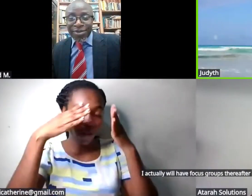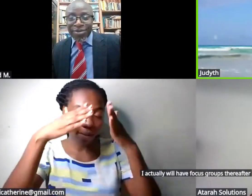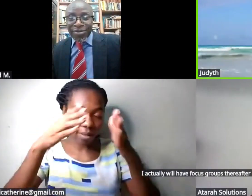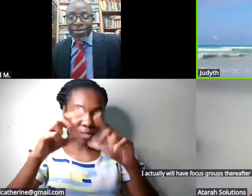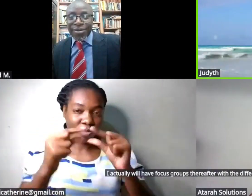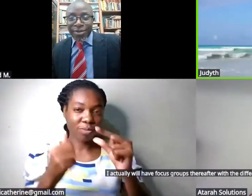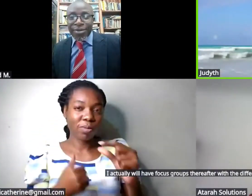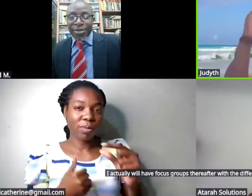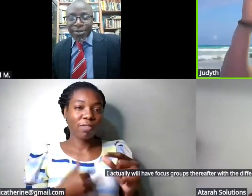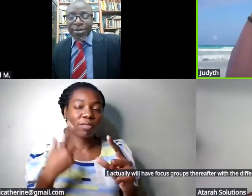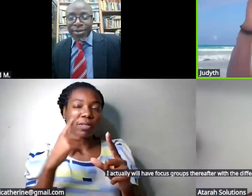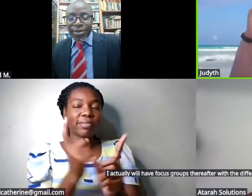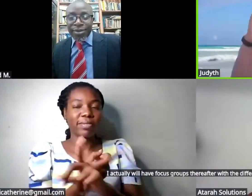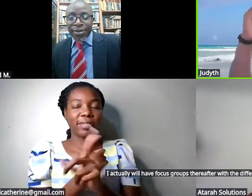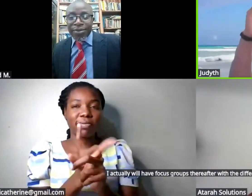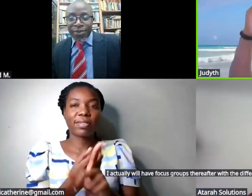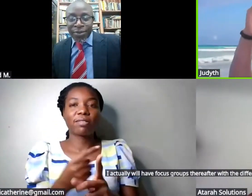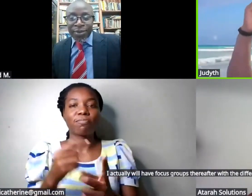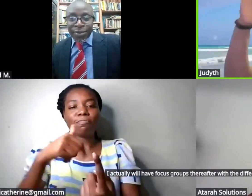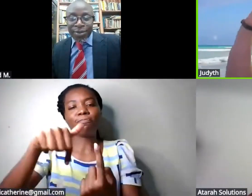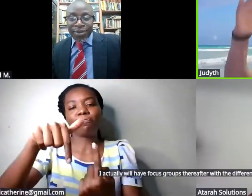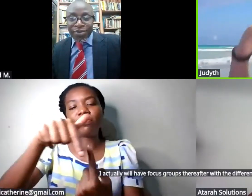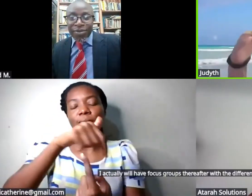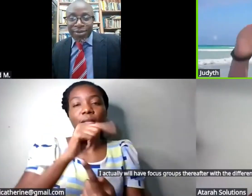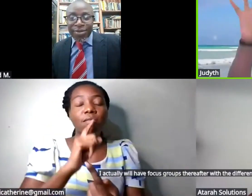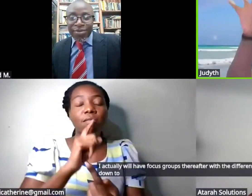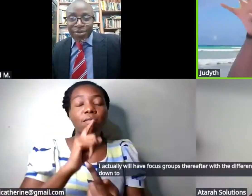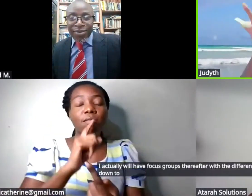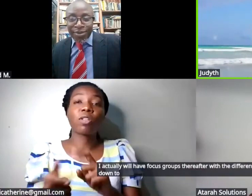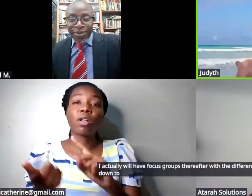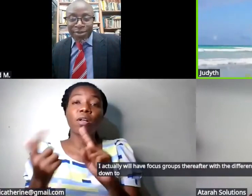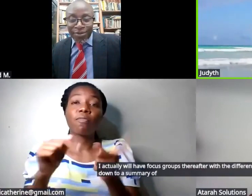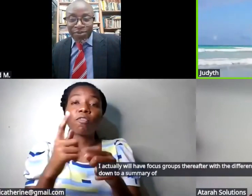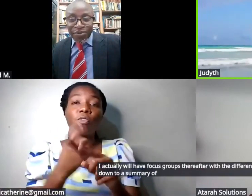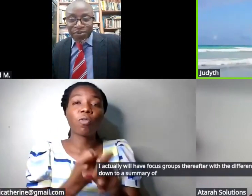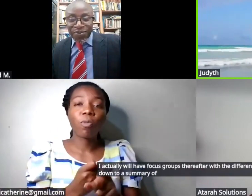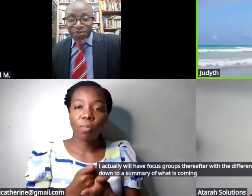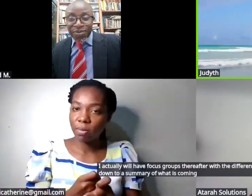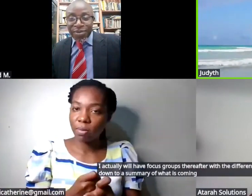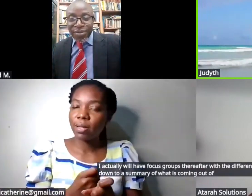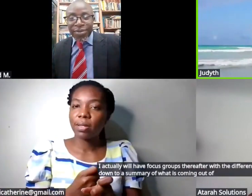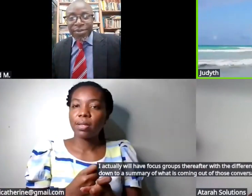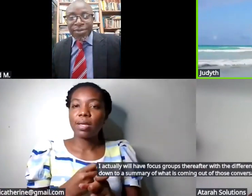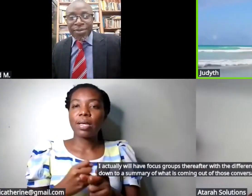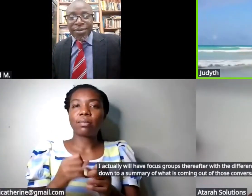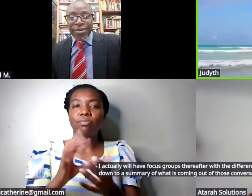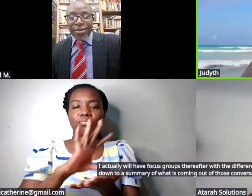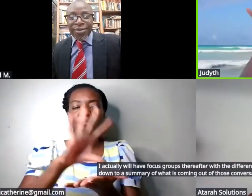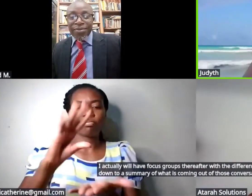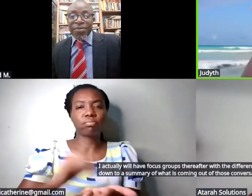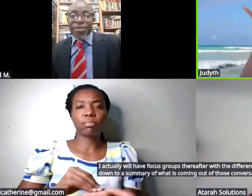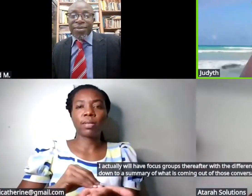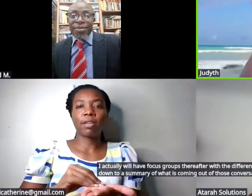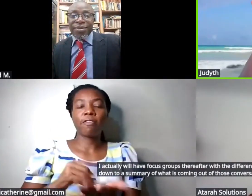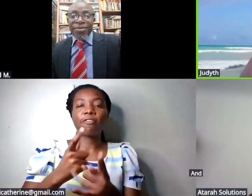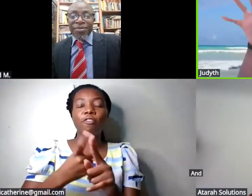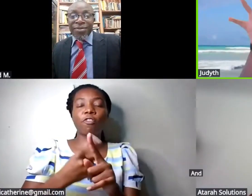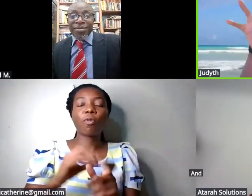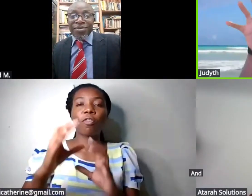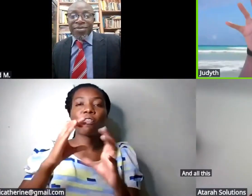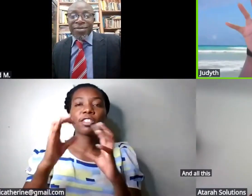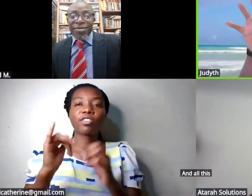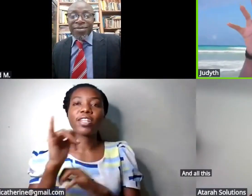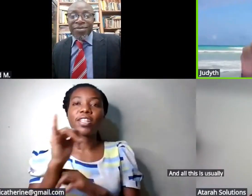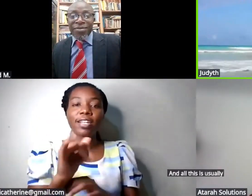samples, come down to a summary of what is coming out of those conversations. And all this is usually